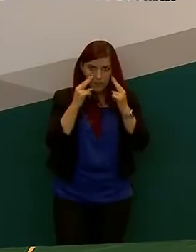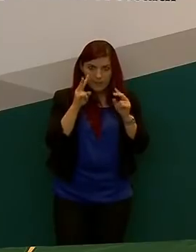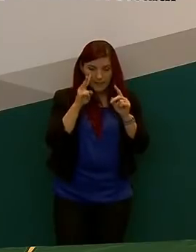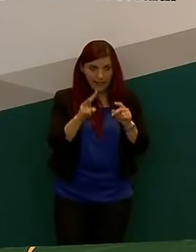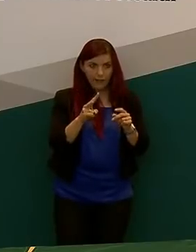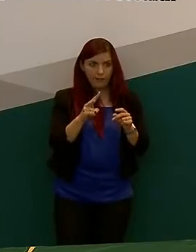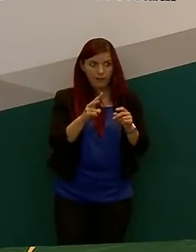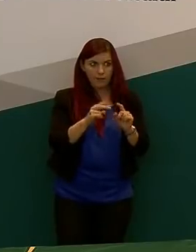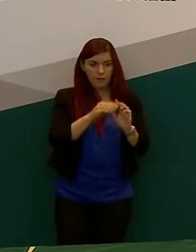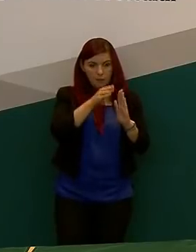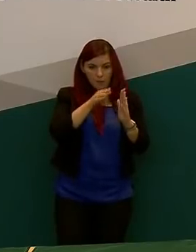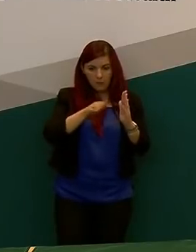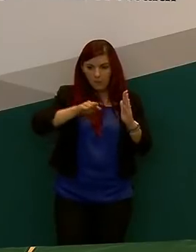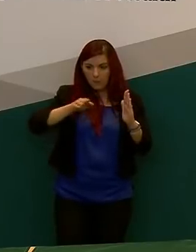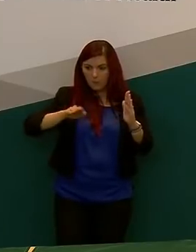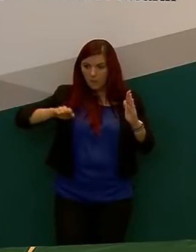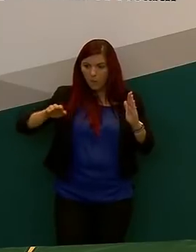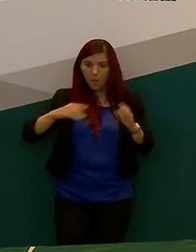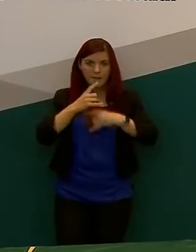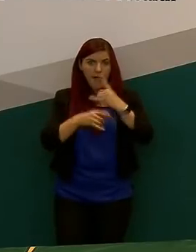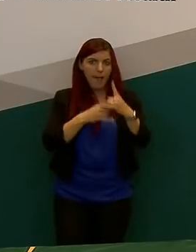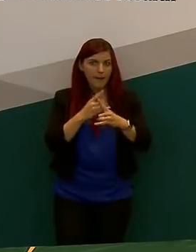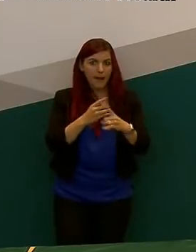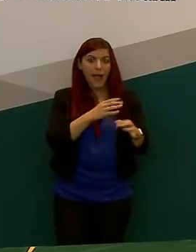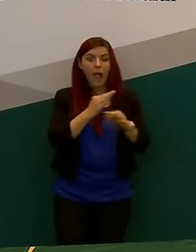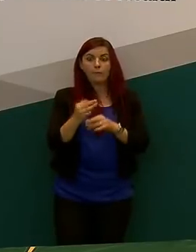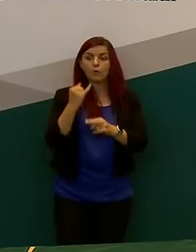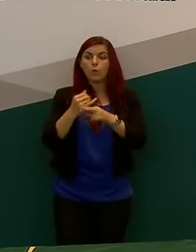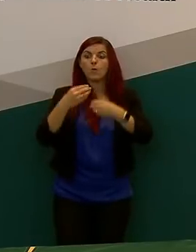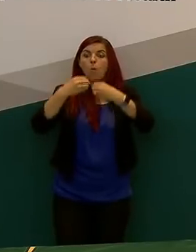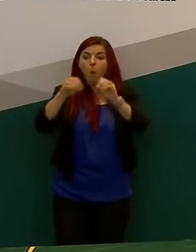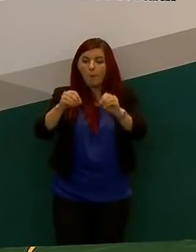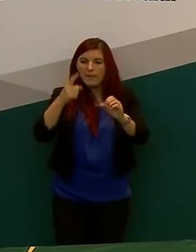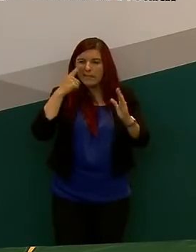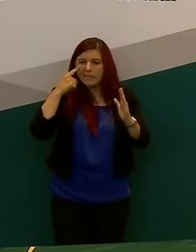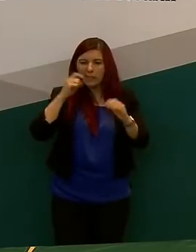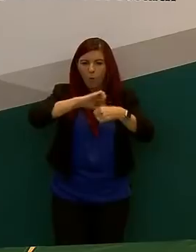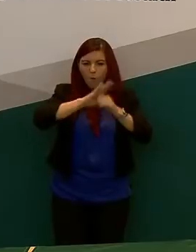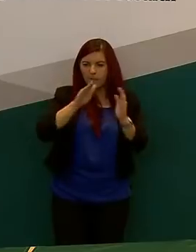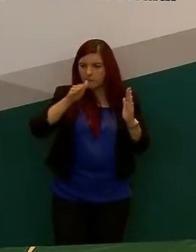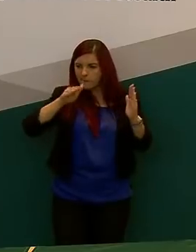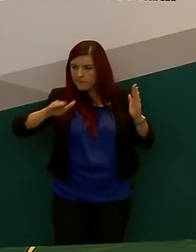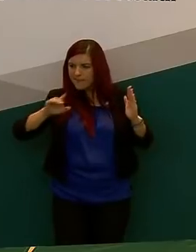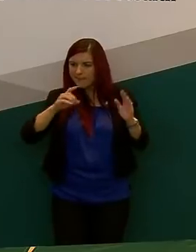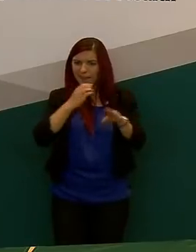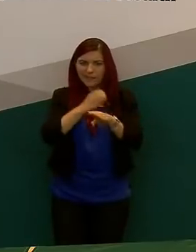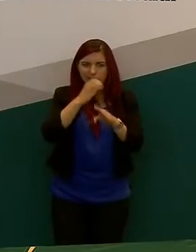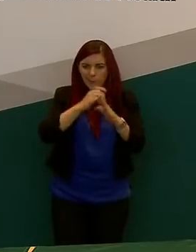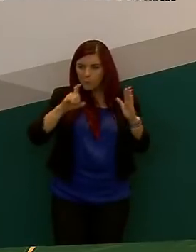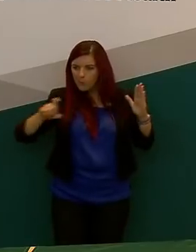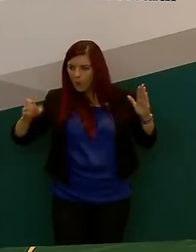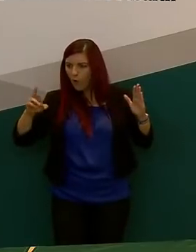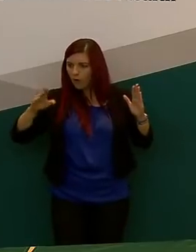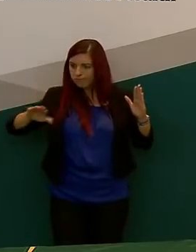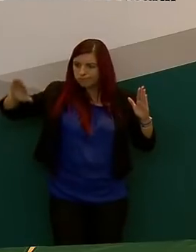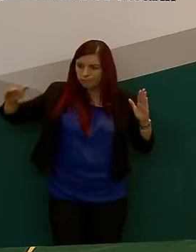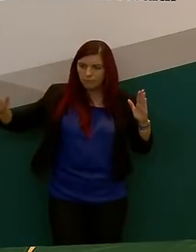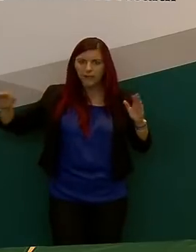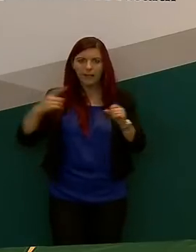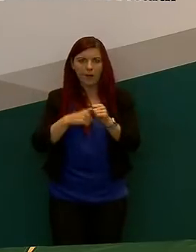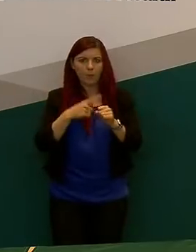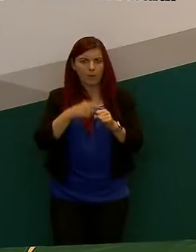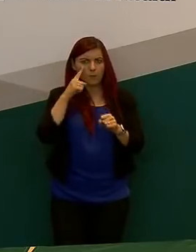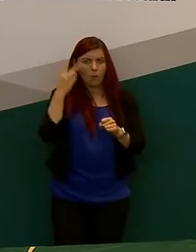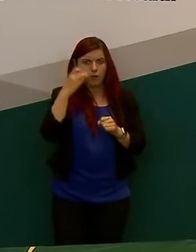trajectory of the disease and the virus following on from the schools opening. We need to see the effect of all of the measures that will be put in place, not just